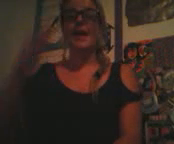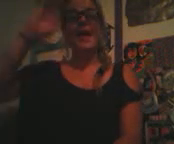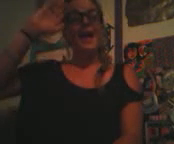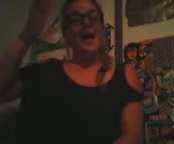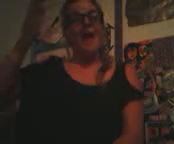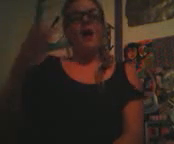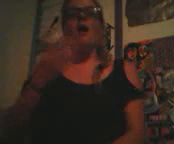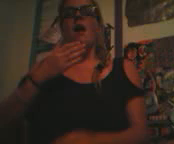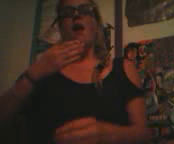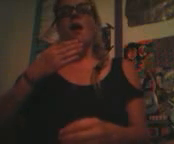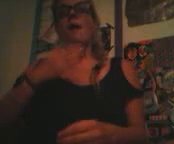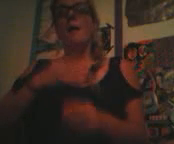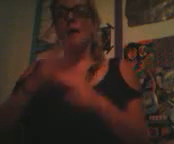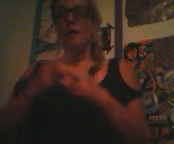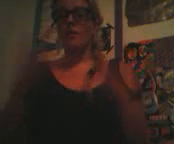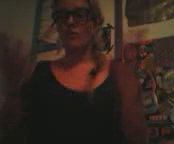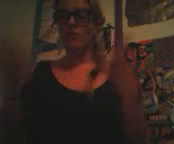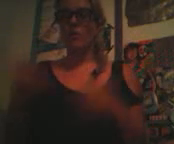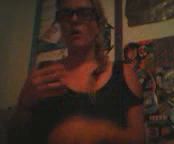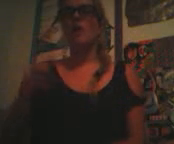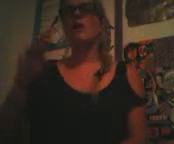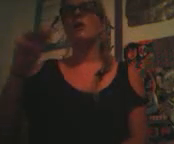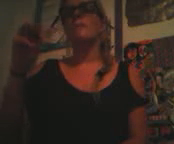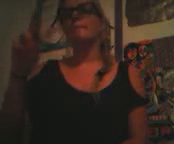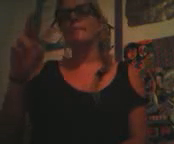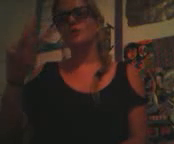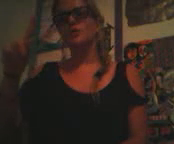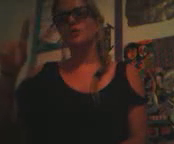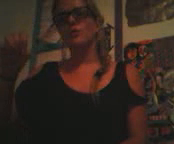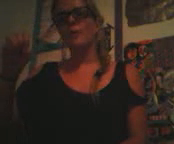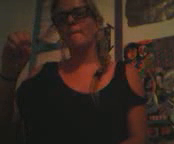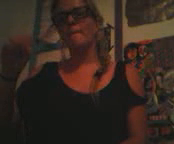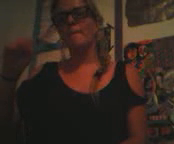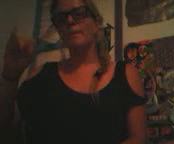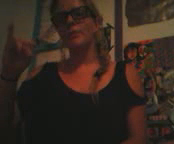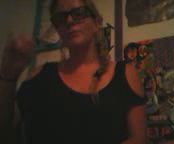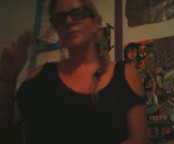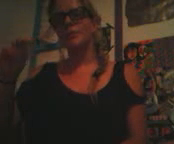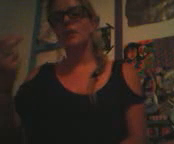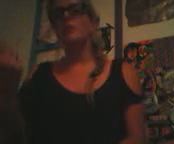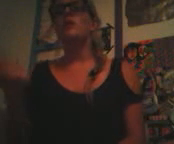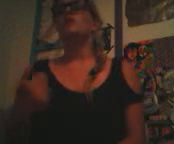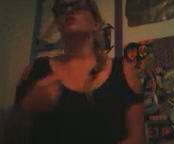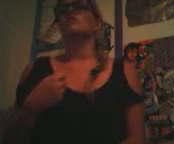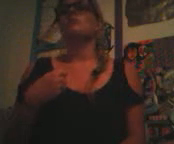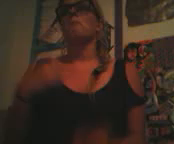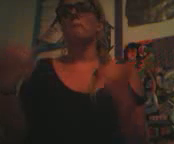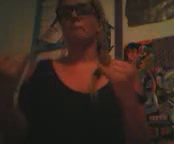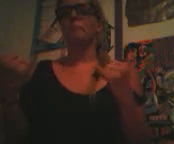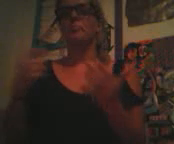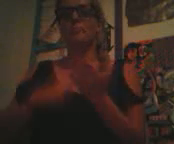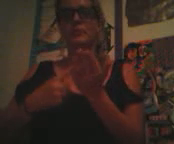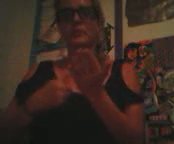Hey guys, I'm Mr. Post, and on today's video, we're going to be looking at classifying the different types of chemical reactions. This should be a relatively quick video, as we